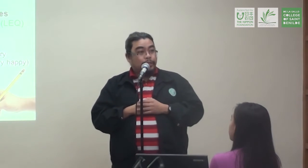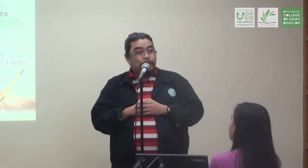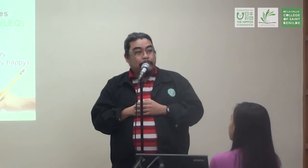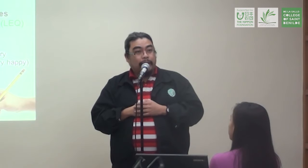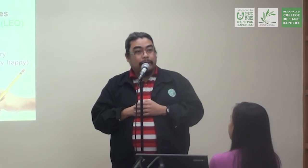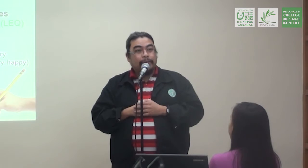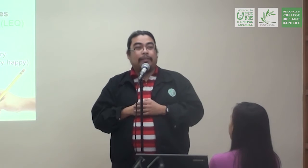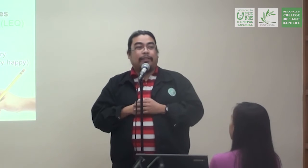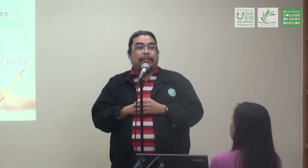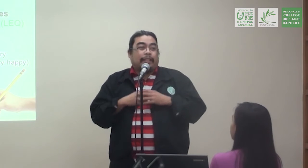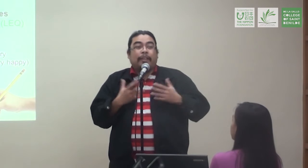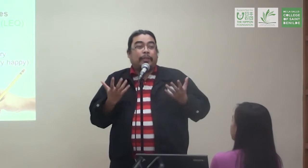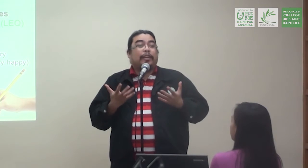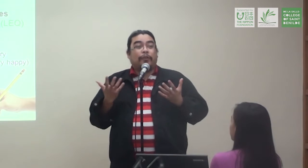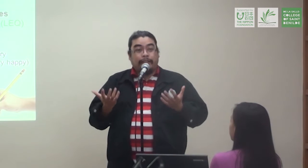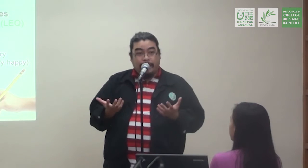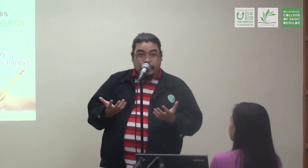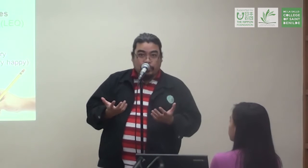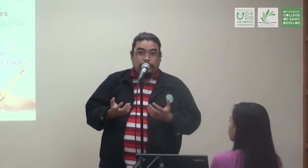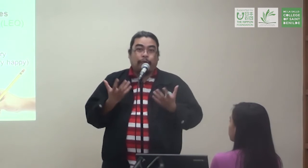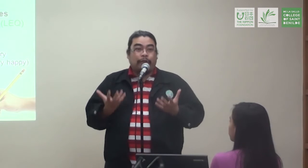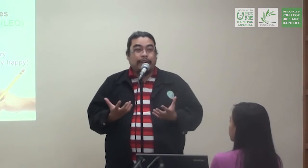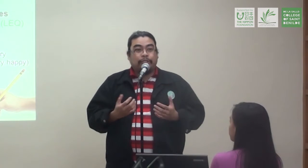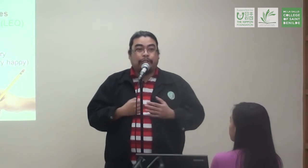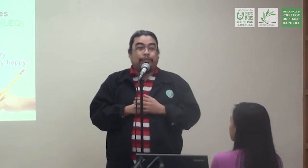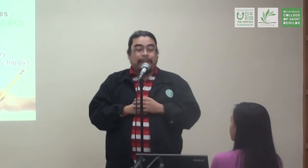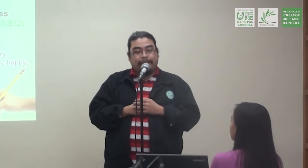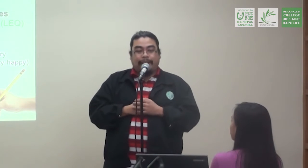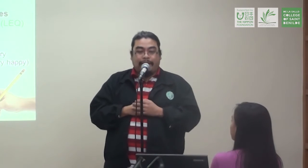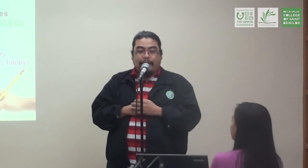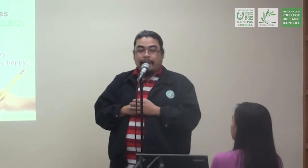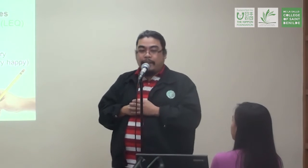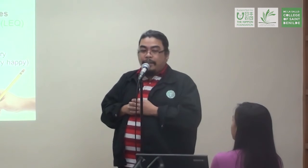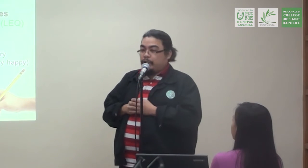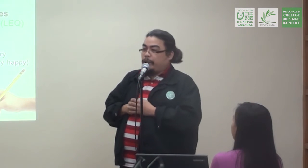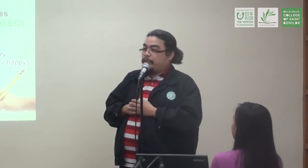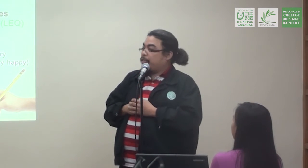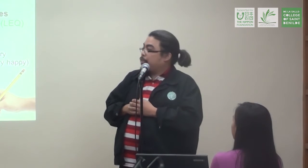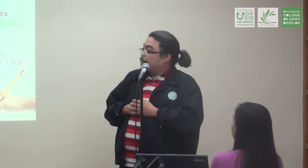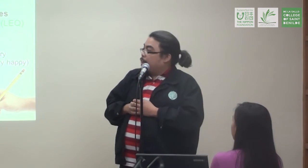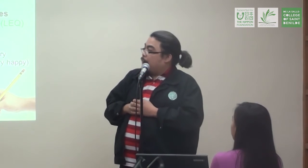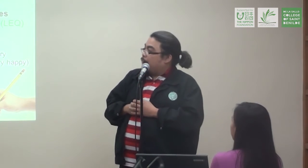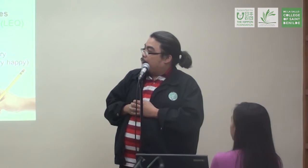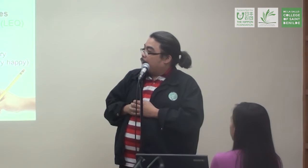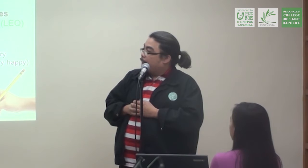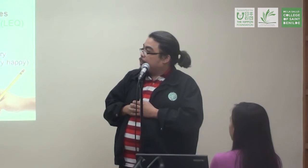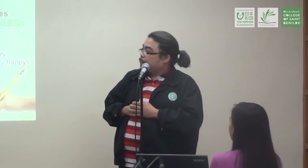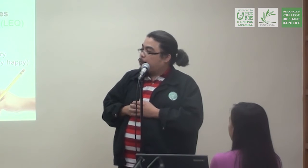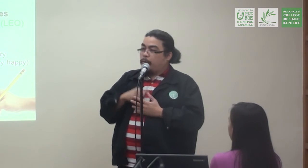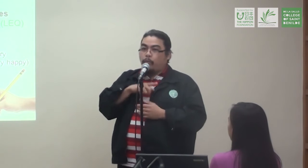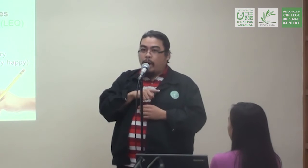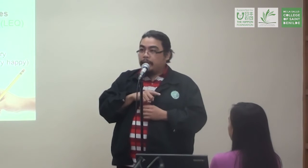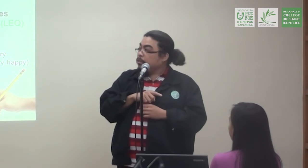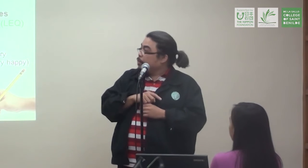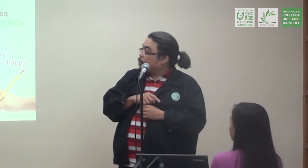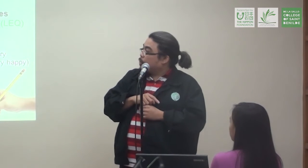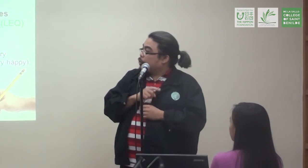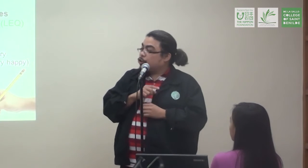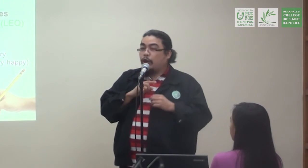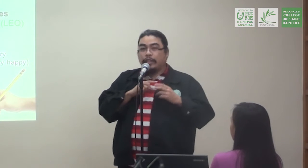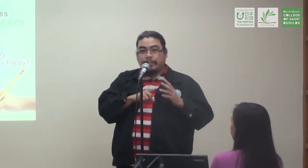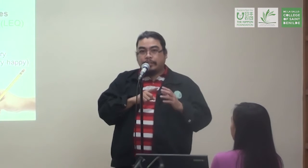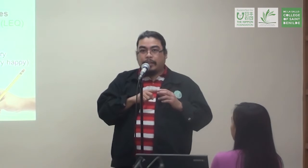5-item instrument that anyone can really use for research, basically. So it's answered from